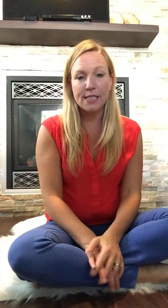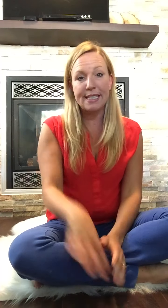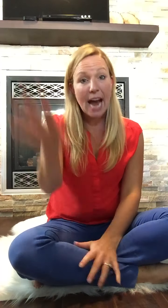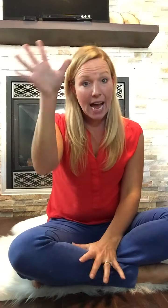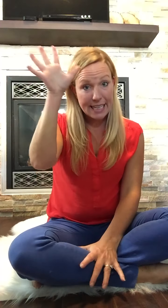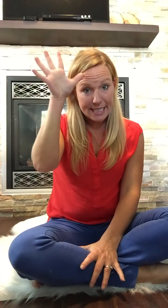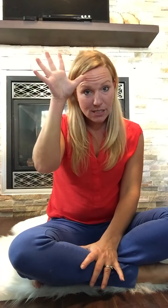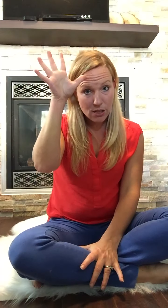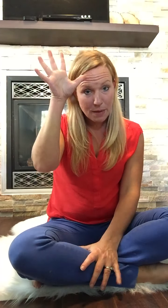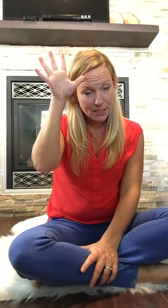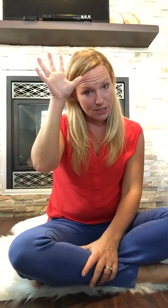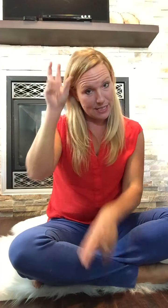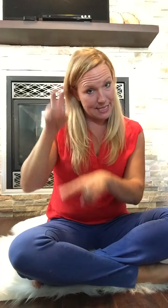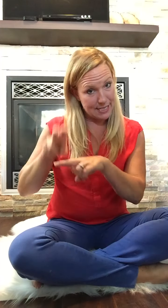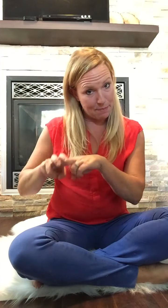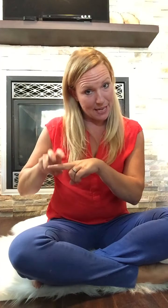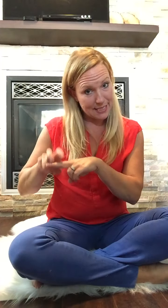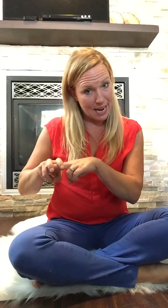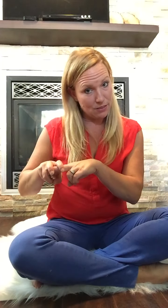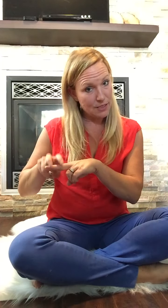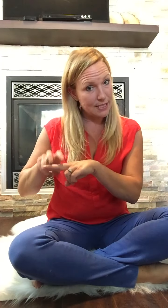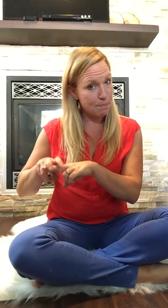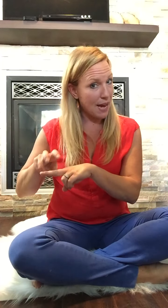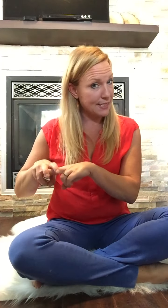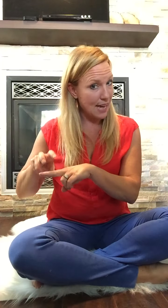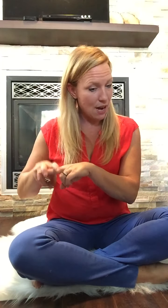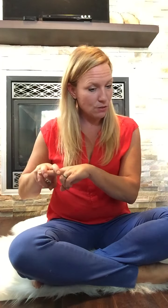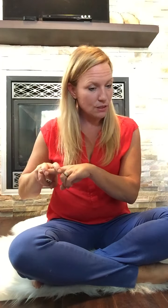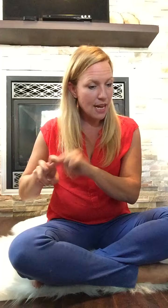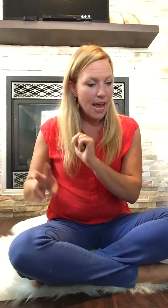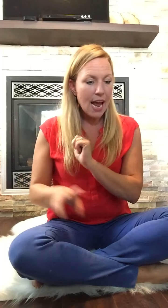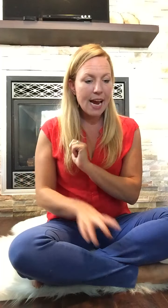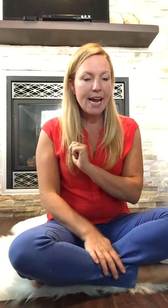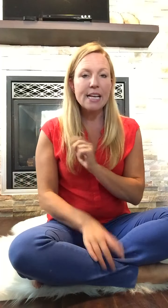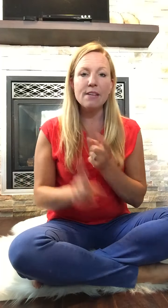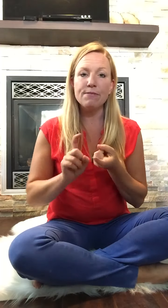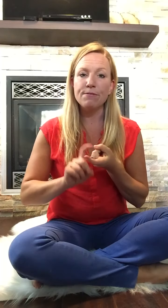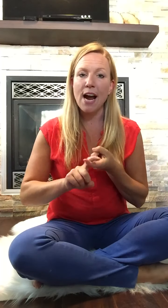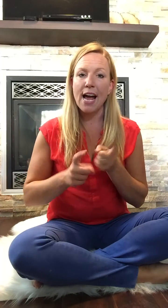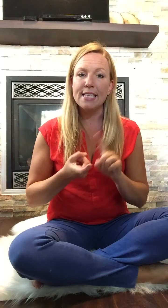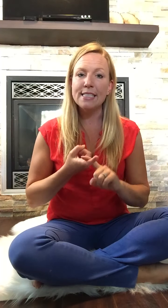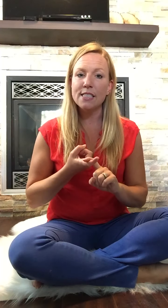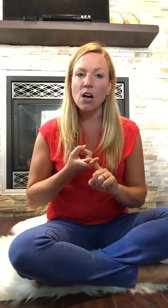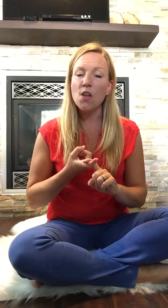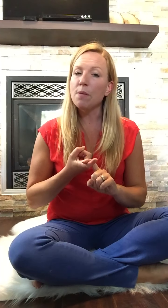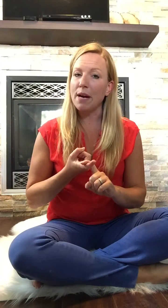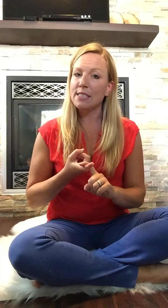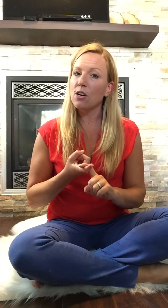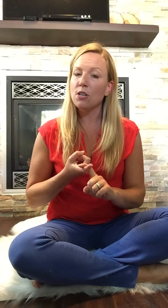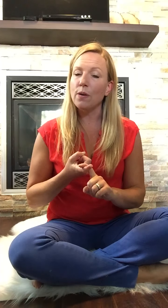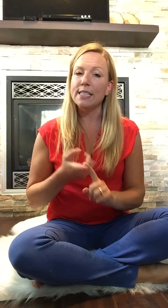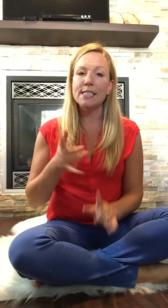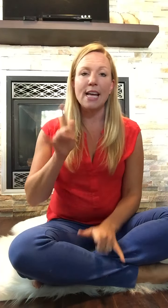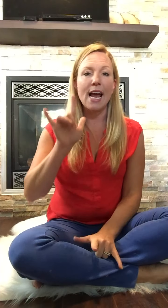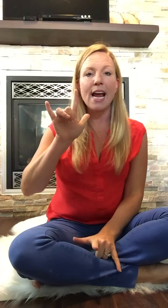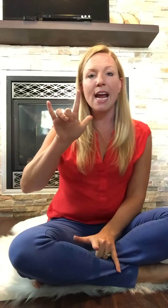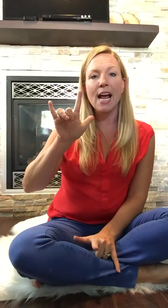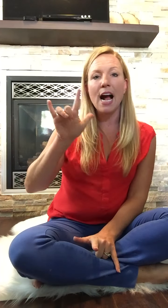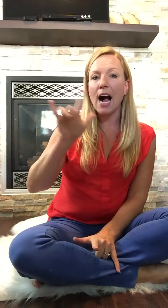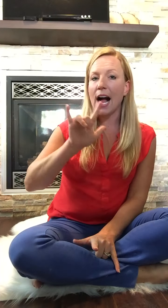the daddies on the bus are going to say, sit back down, sit back down. And the friends on the bus are going to say, I